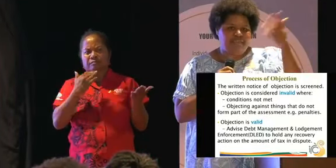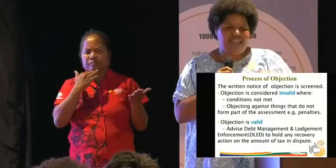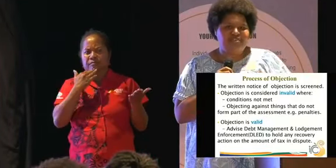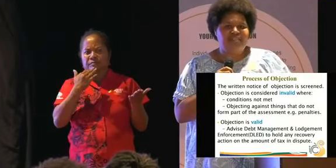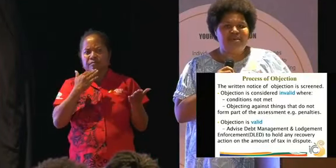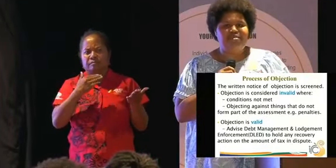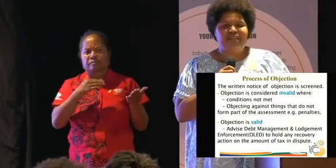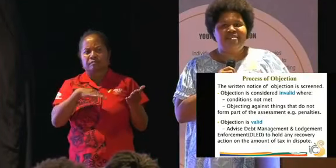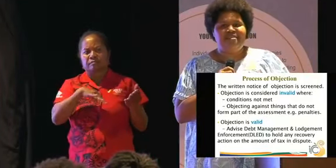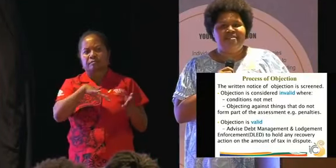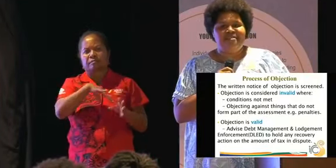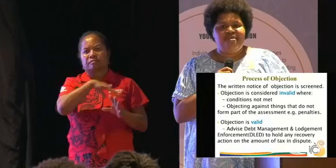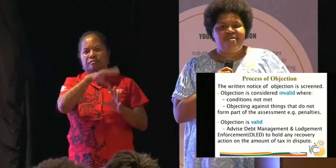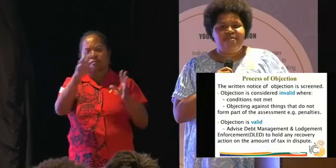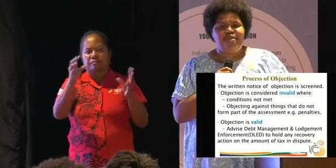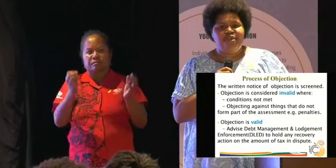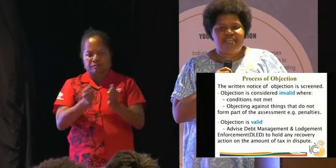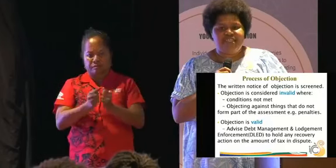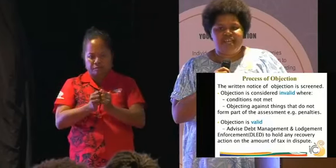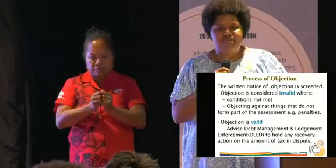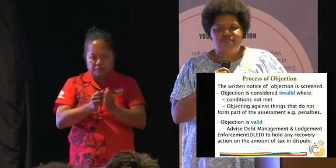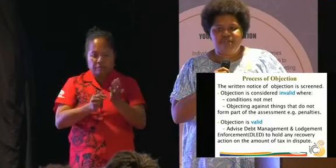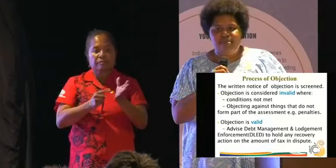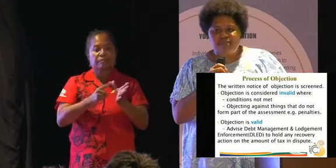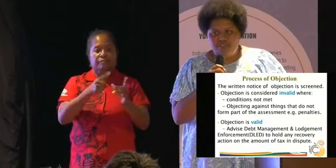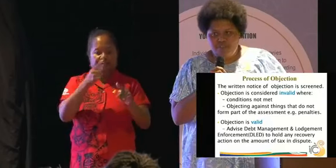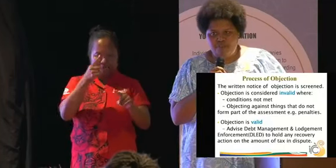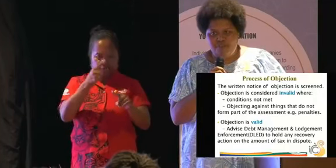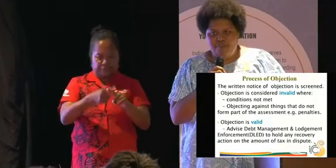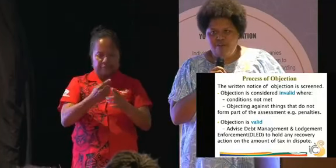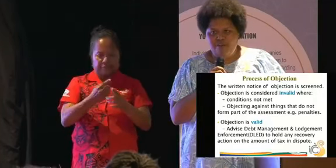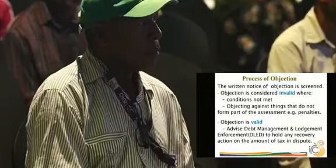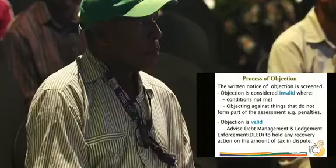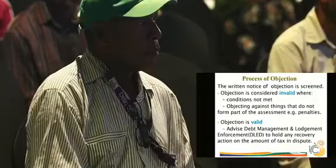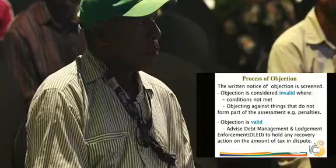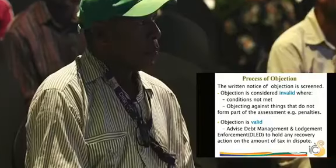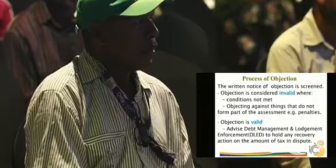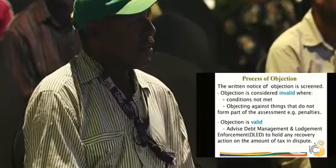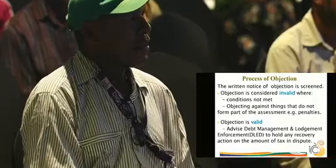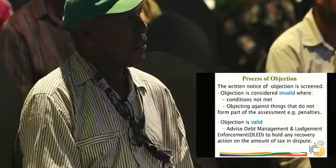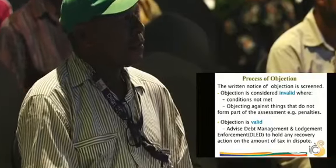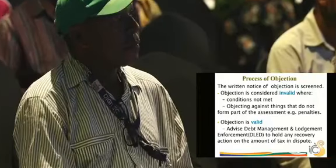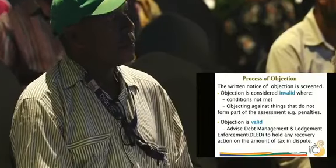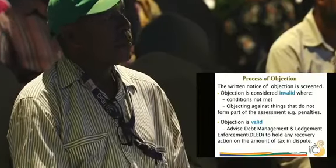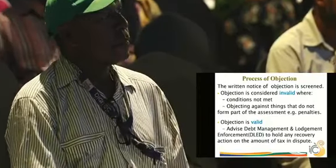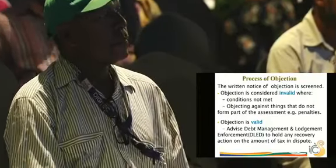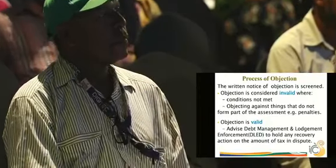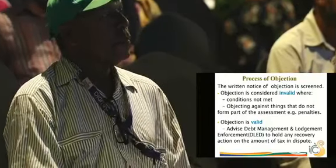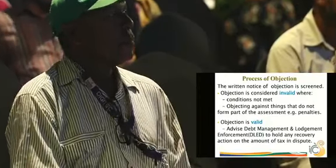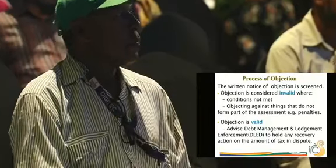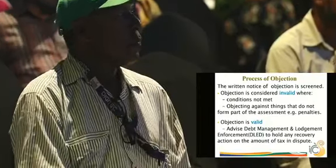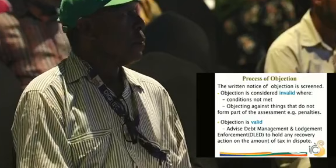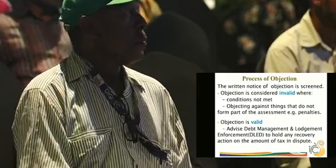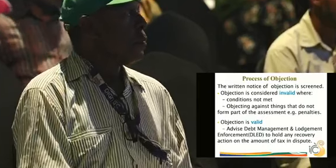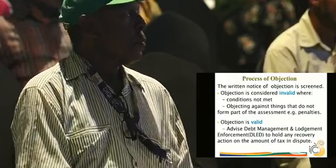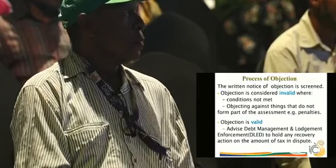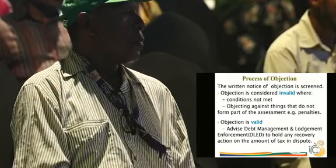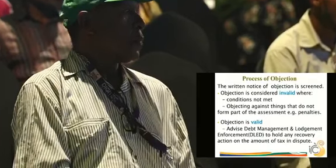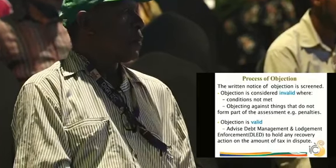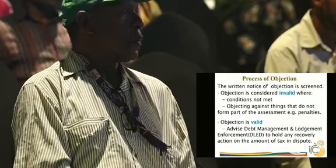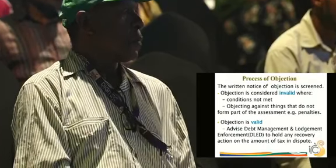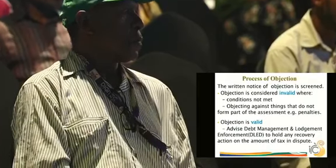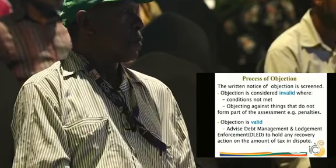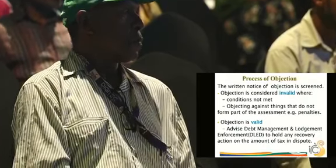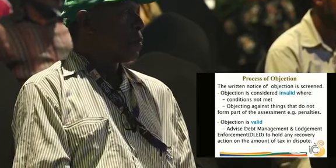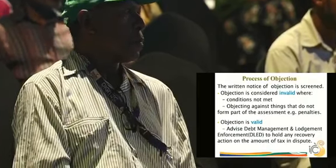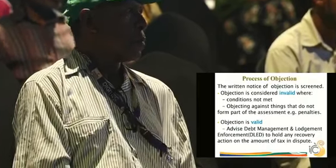total, everything, your summary of all your tax accounts and how much you're supposed to pay or how much you're not supposed to pay. Is it clear?